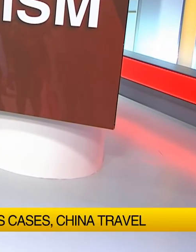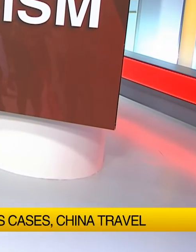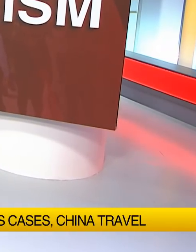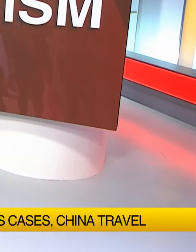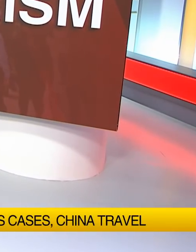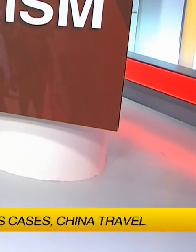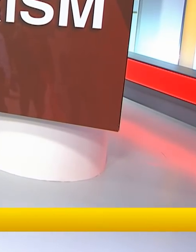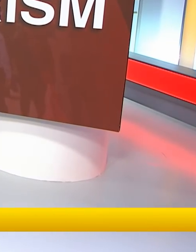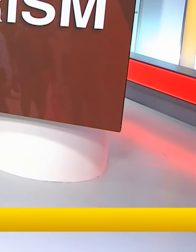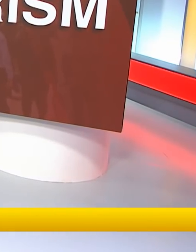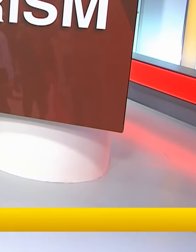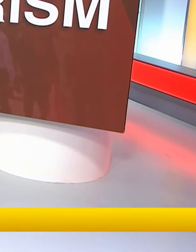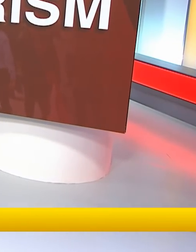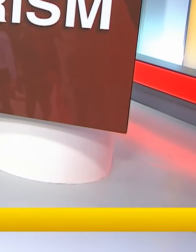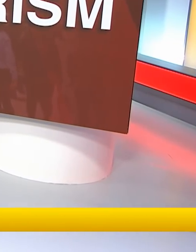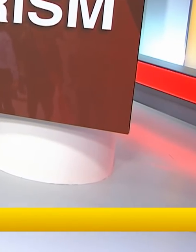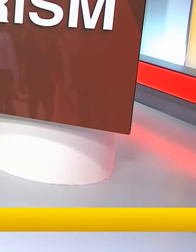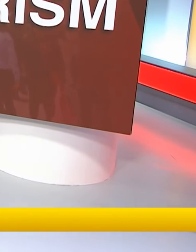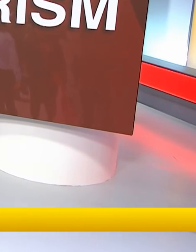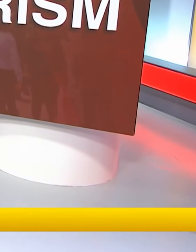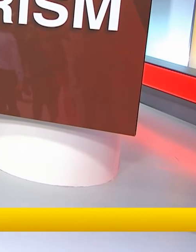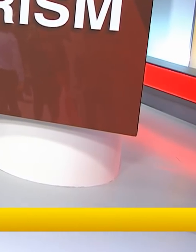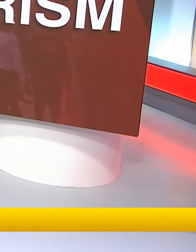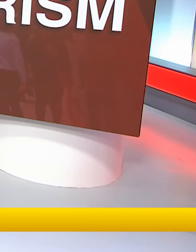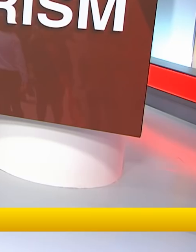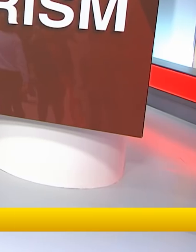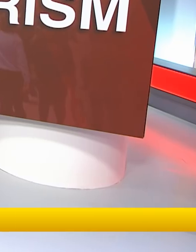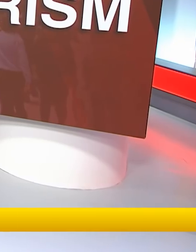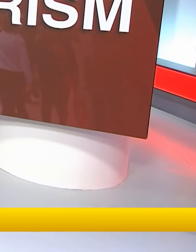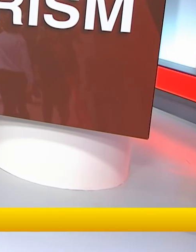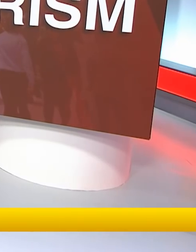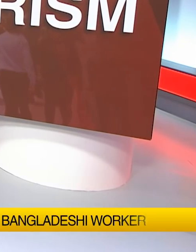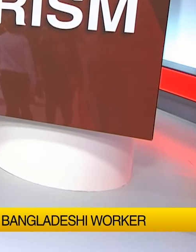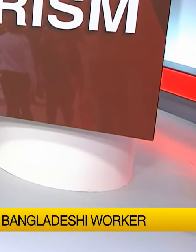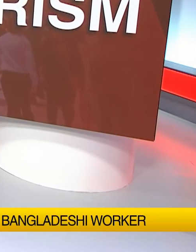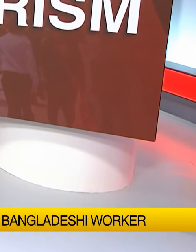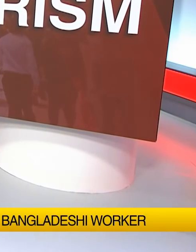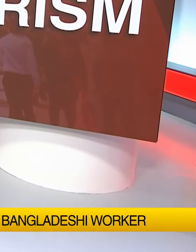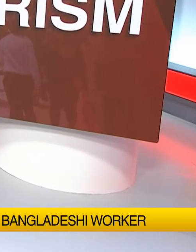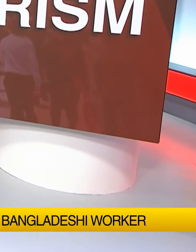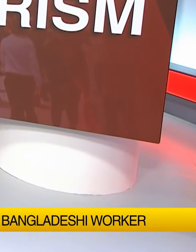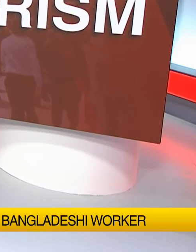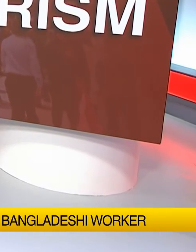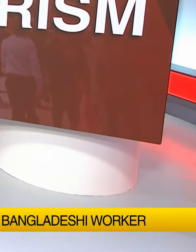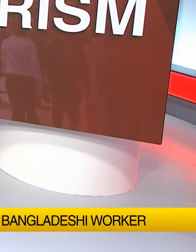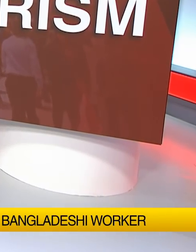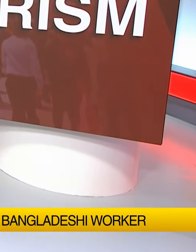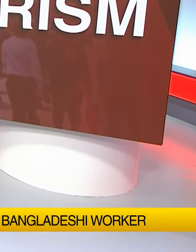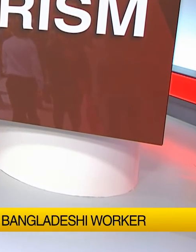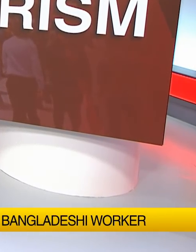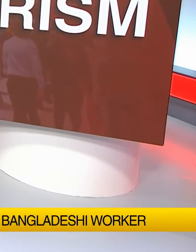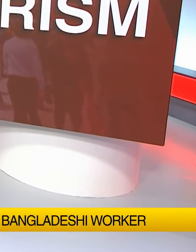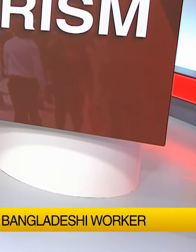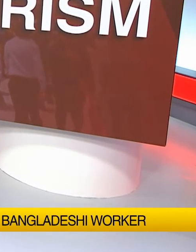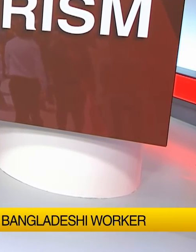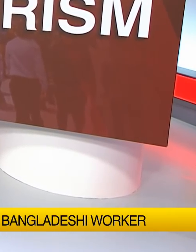Meanwhile, South Korea has advised its citizens to avoid traveling to Singapore and five other territories to keep the coronavirus